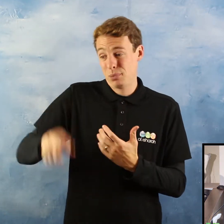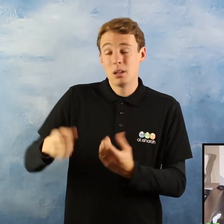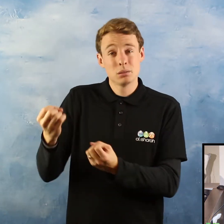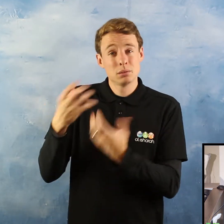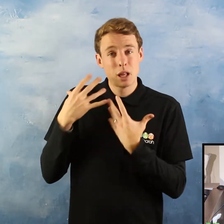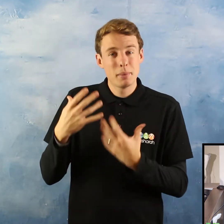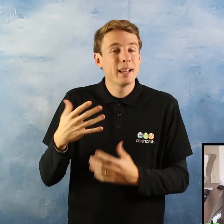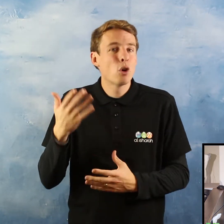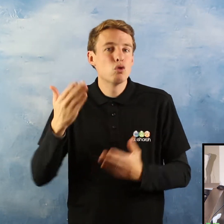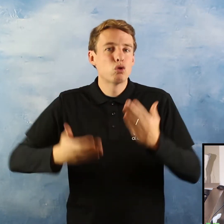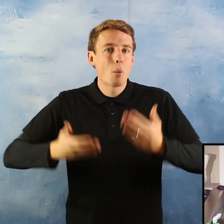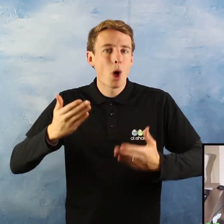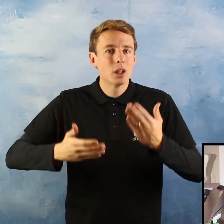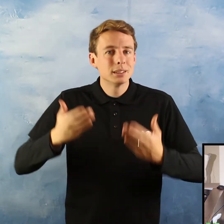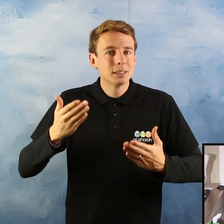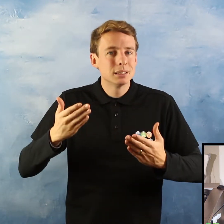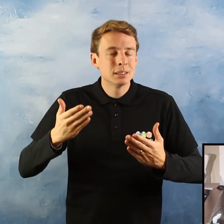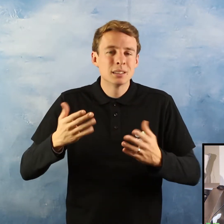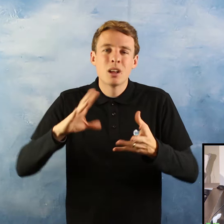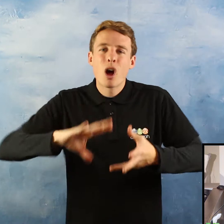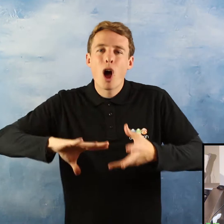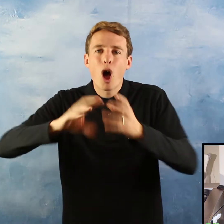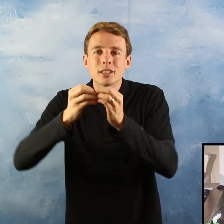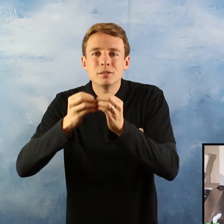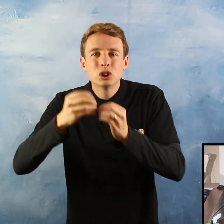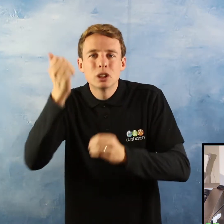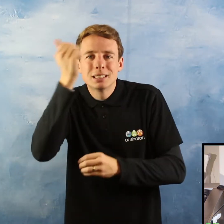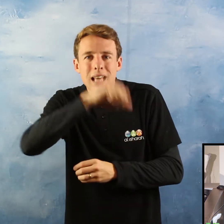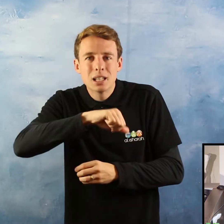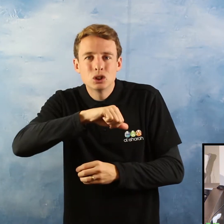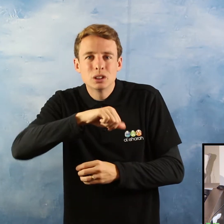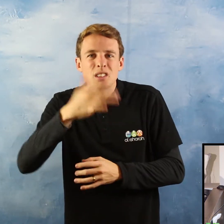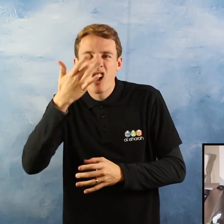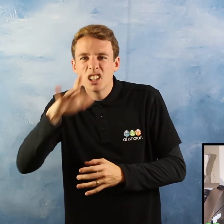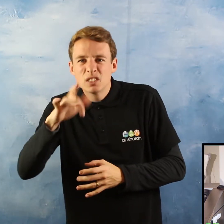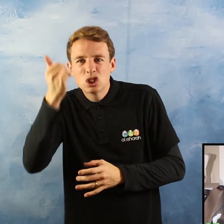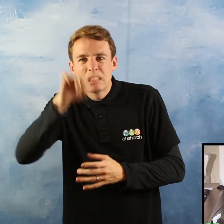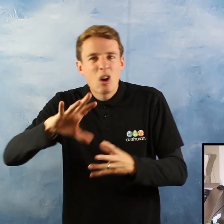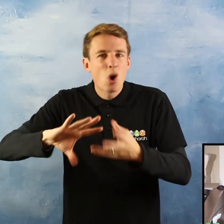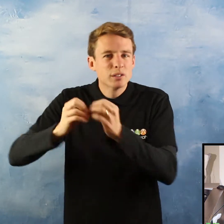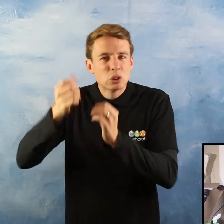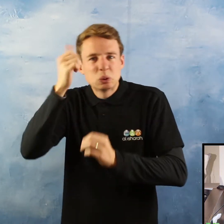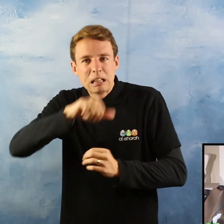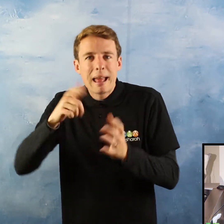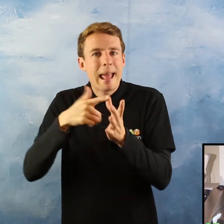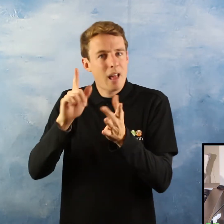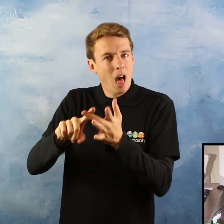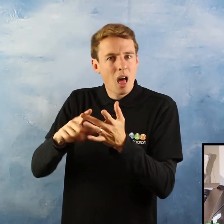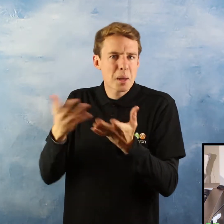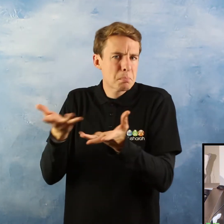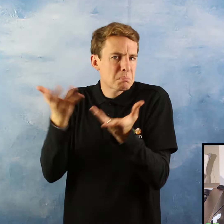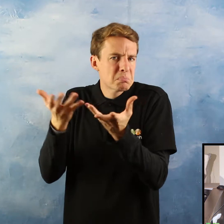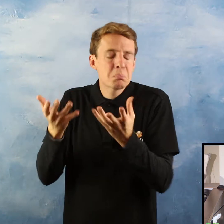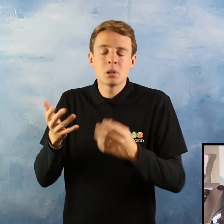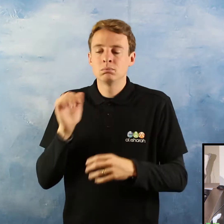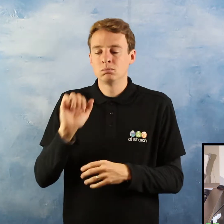to give fatwa. Yeah? Artificial intelligence robot is going to give fatwa. So what, is it halal or is it